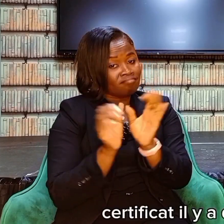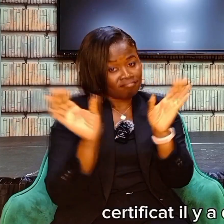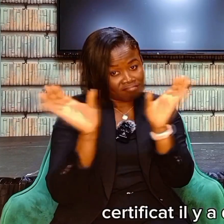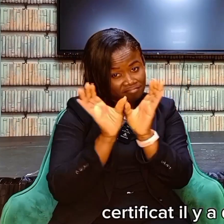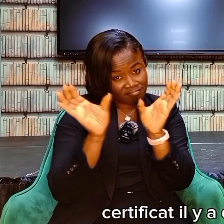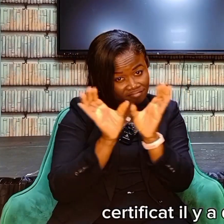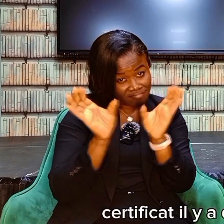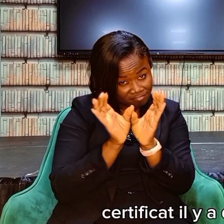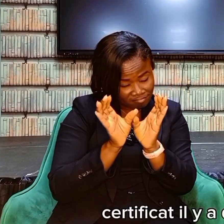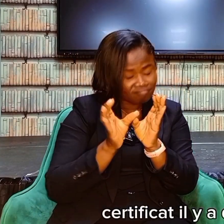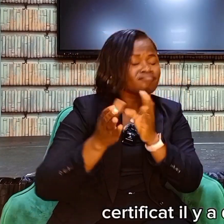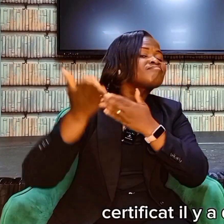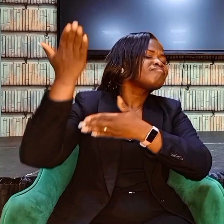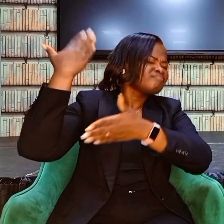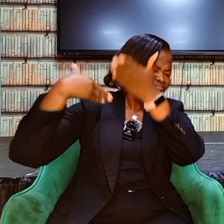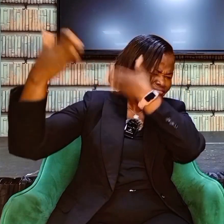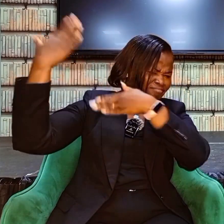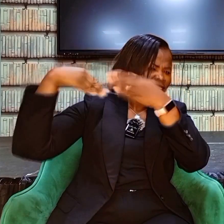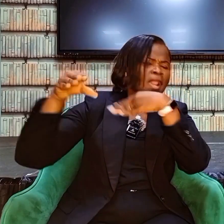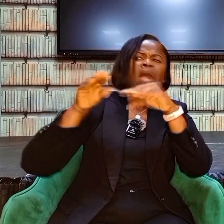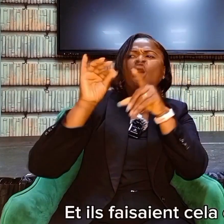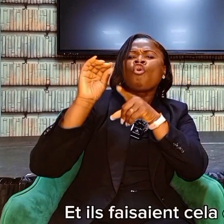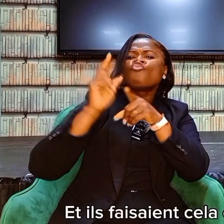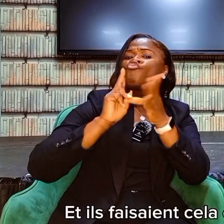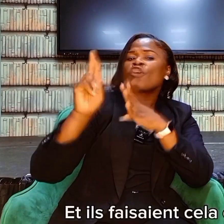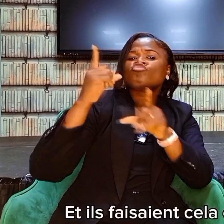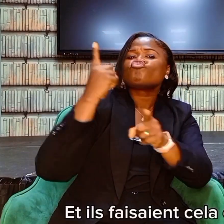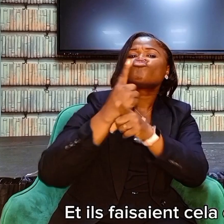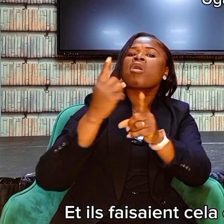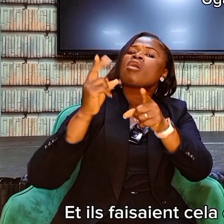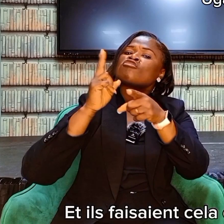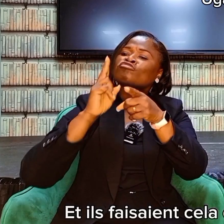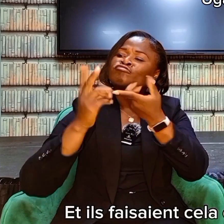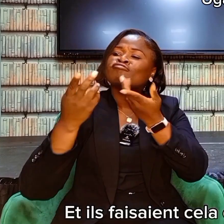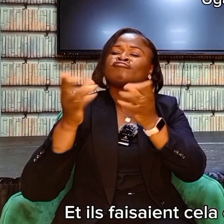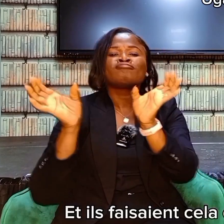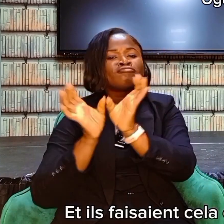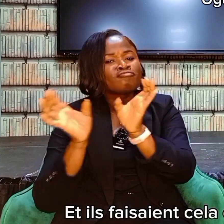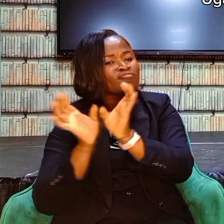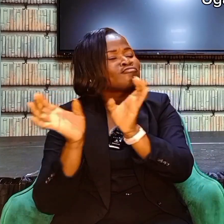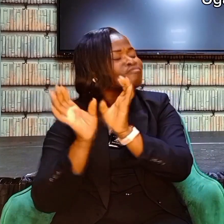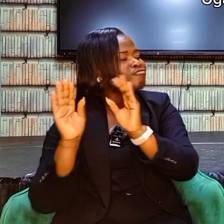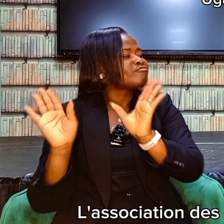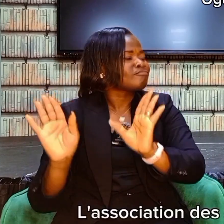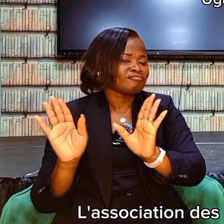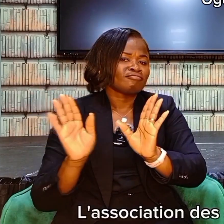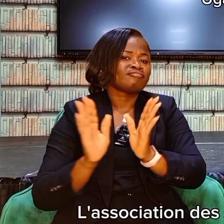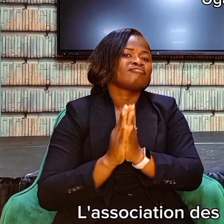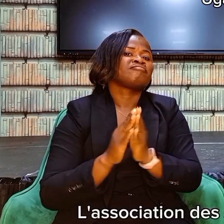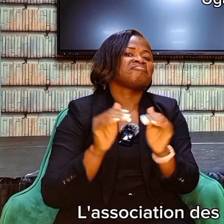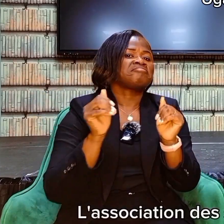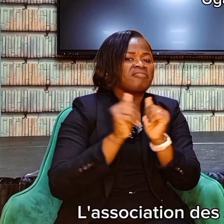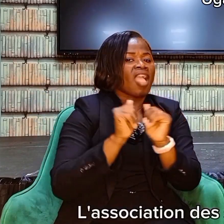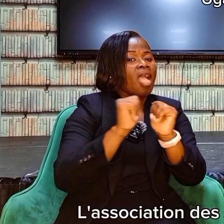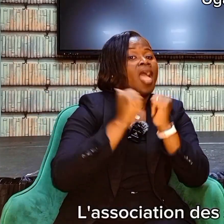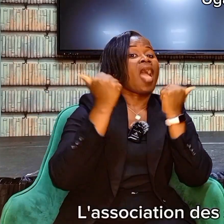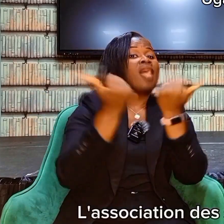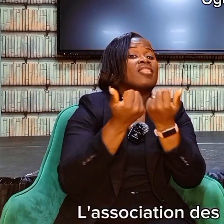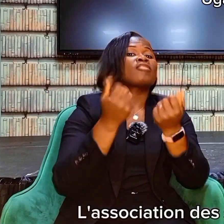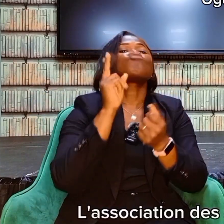certificates some years back, and they used to do that training with the Association of Deaf